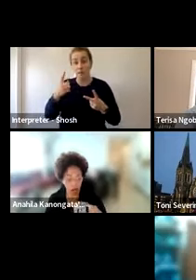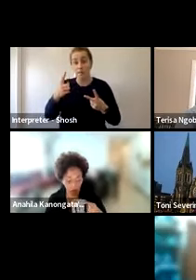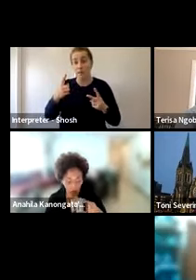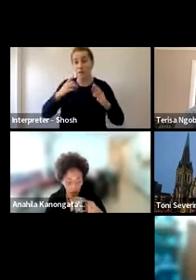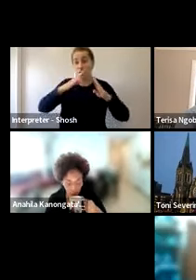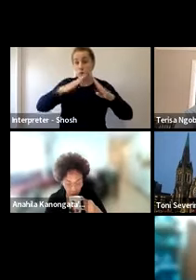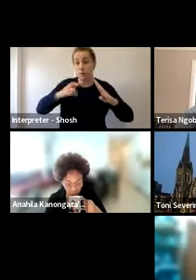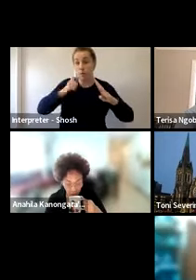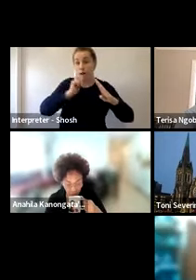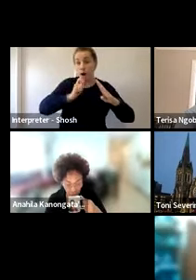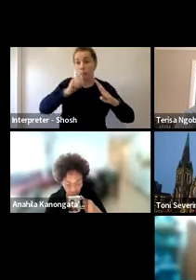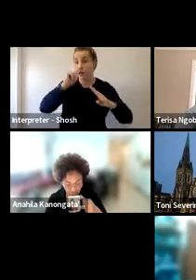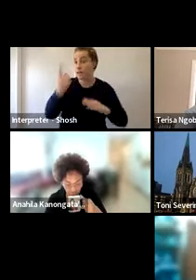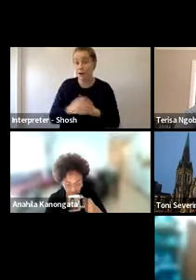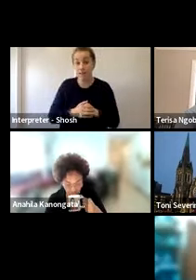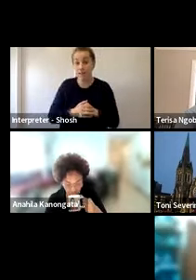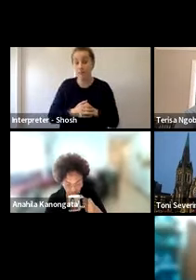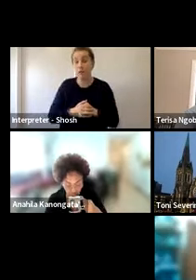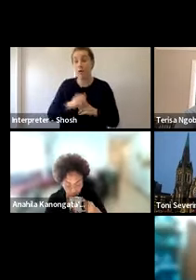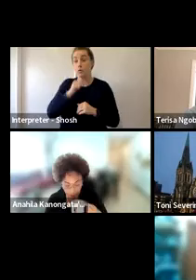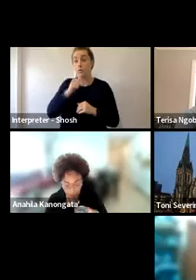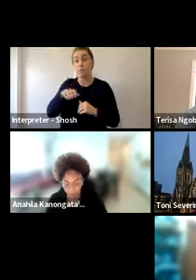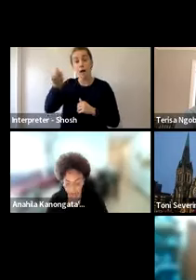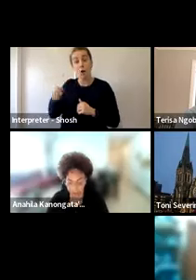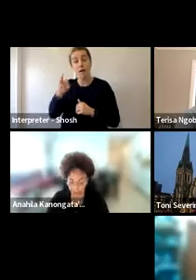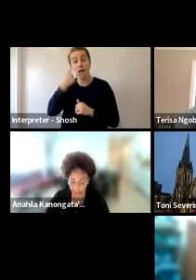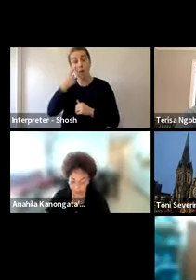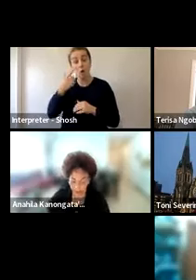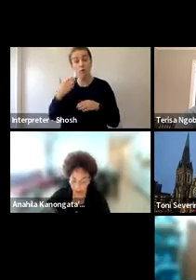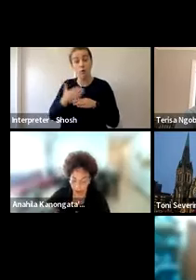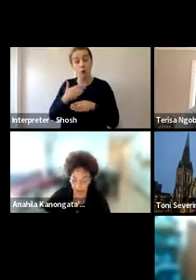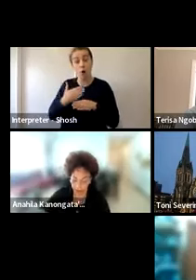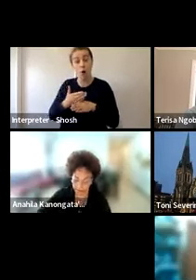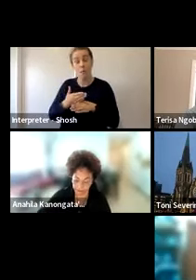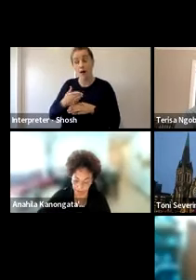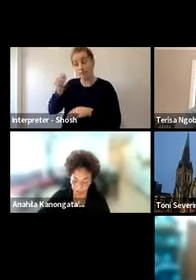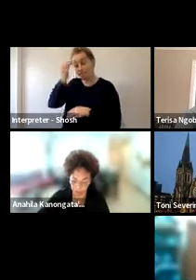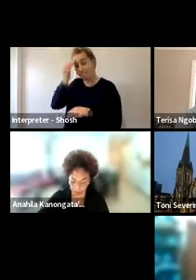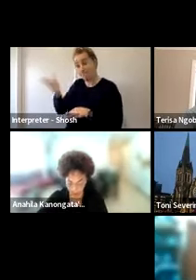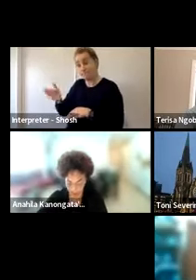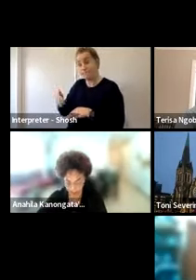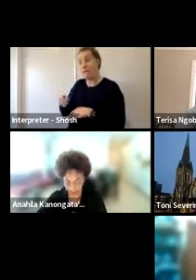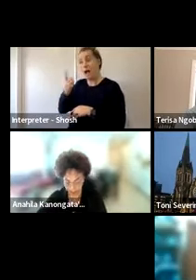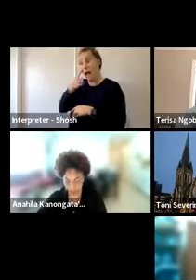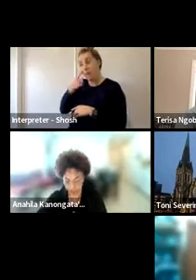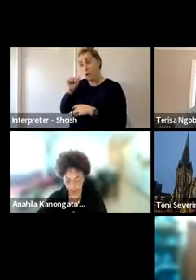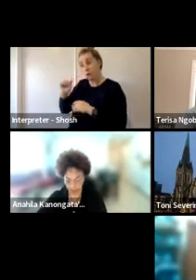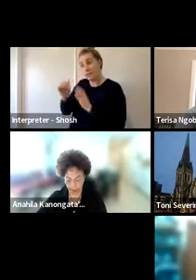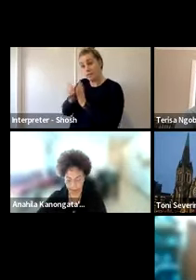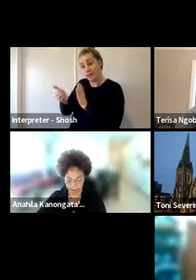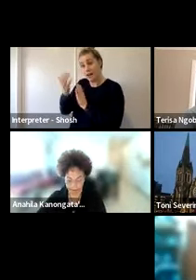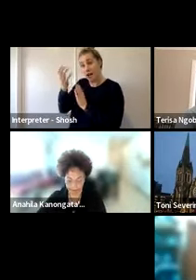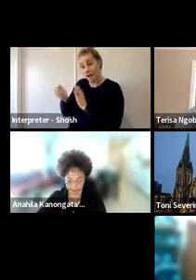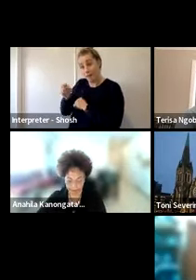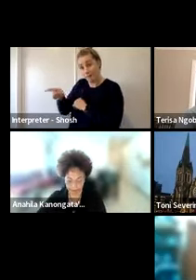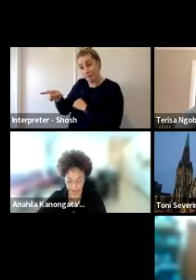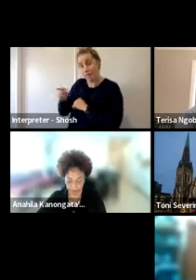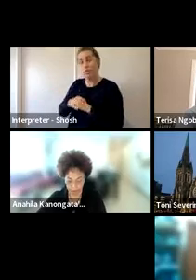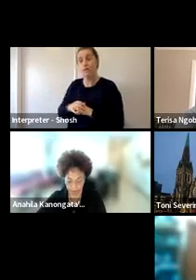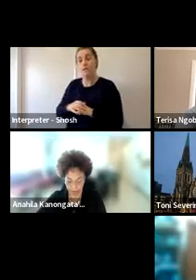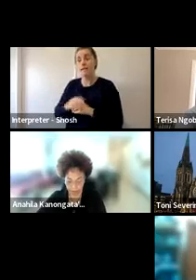when my clients are even looking for a job, I say to them, look at the skill set that you have. There